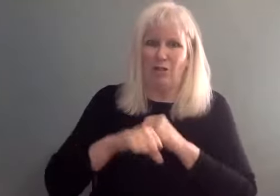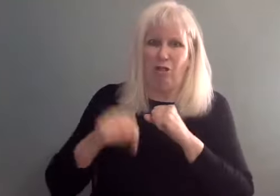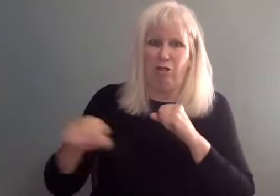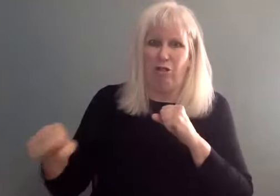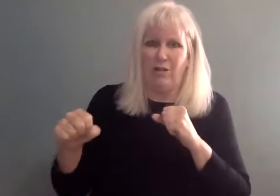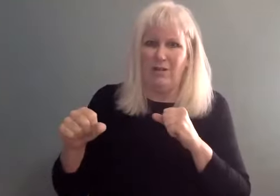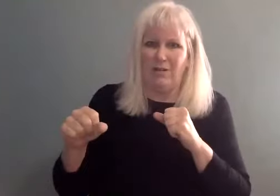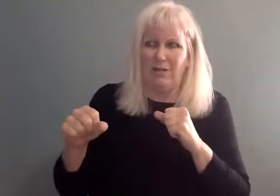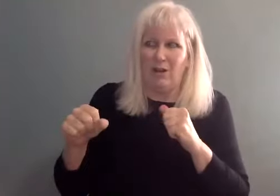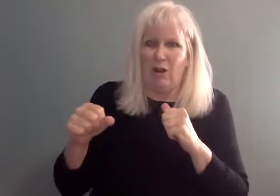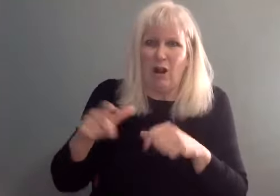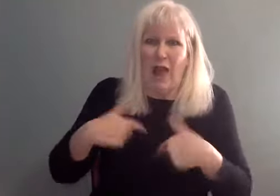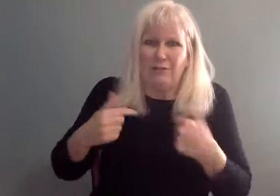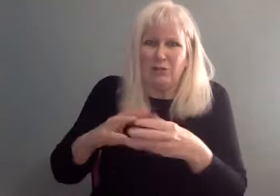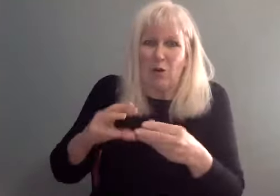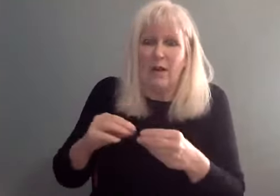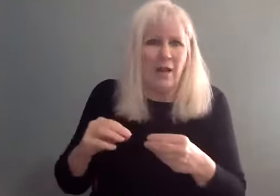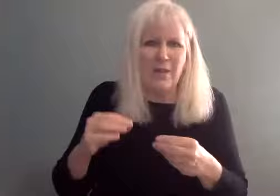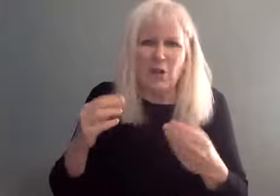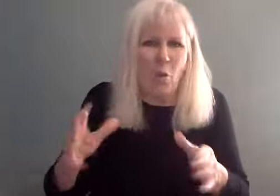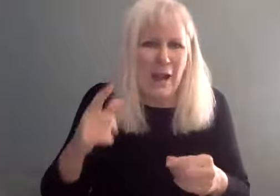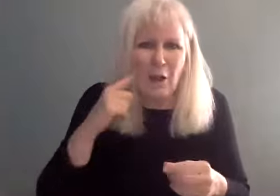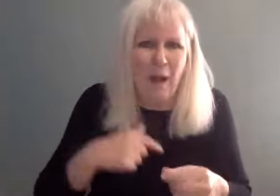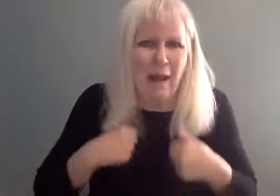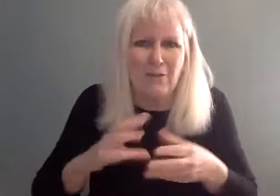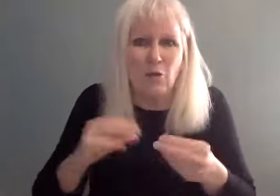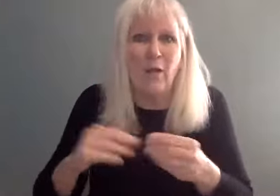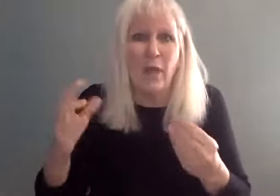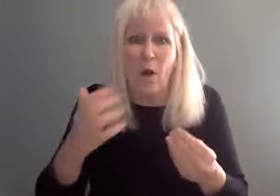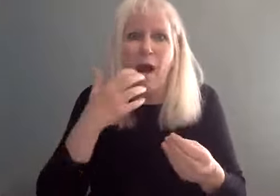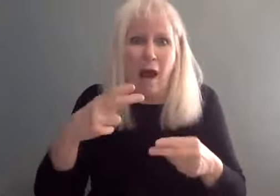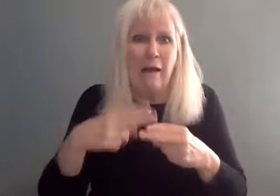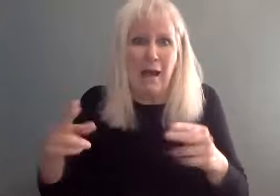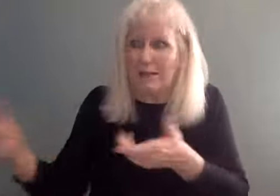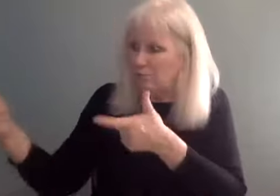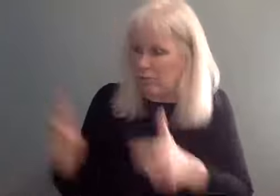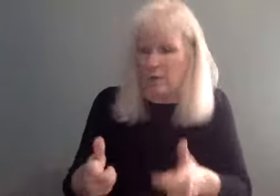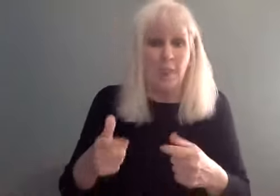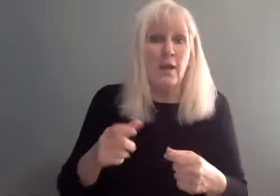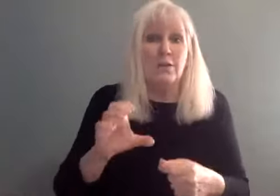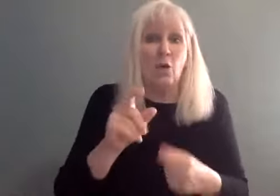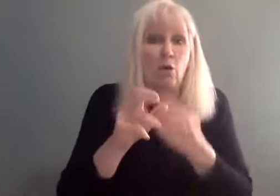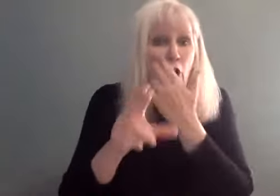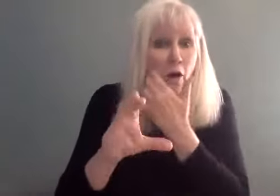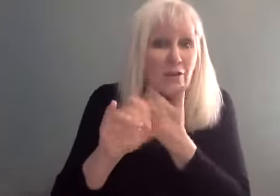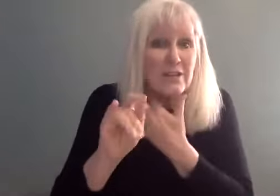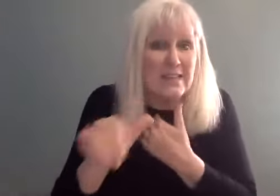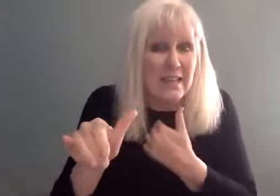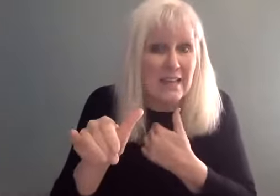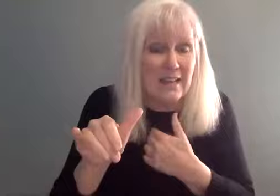want. And thank goodness somebody in the Culver City Clubhouse told to an Al-Anon, because they would come